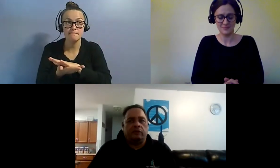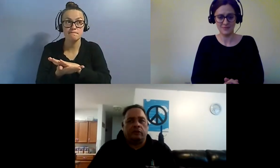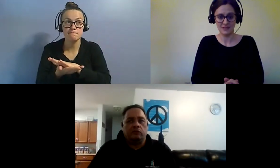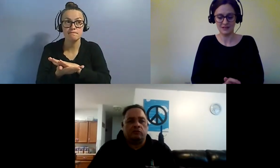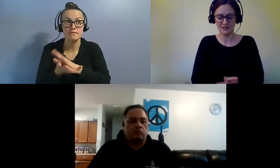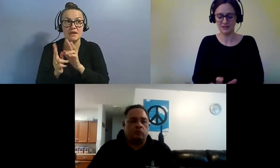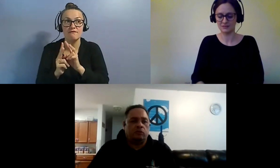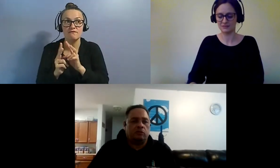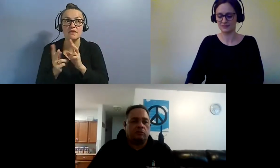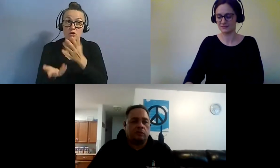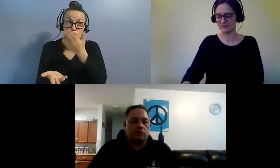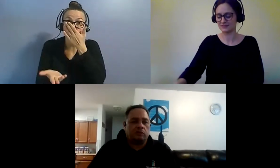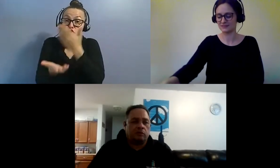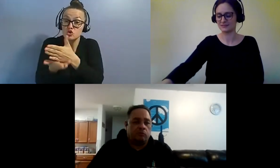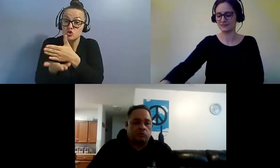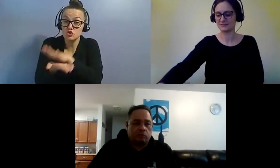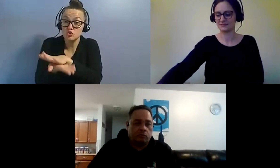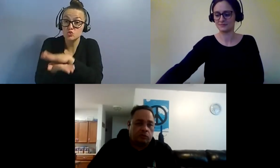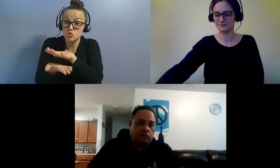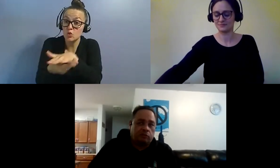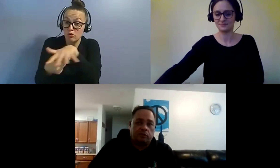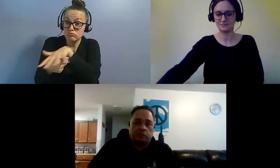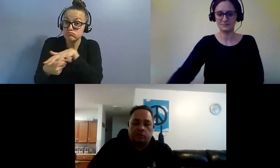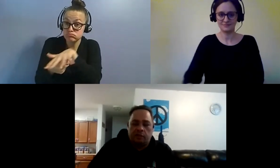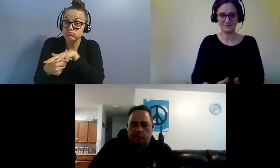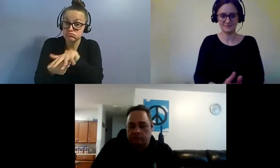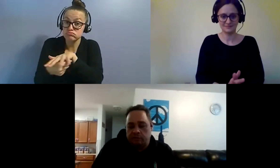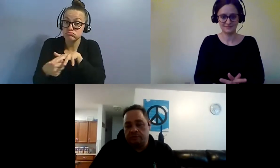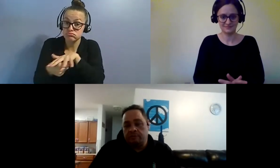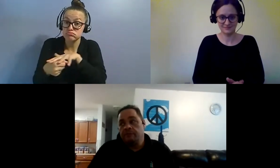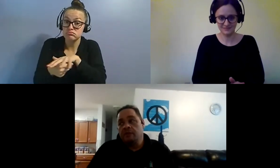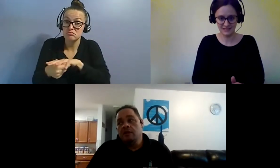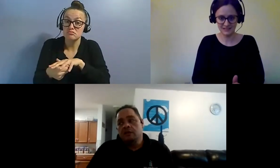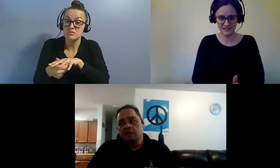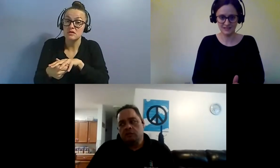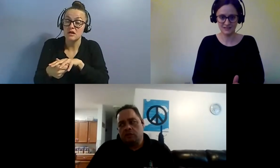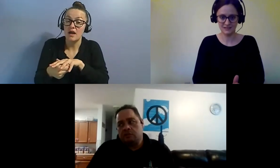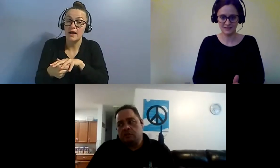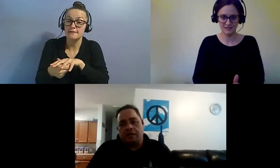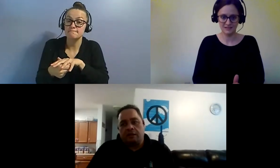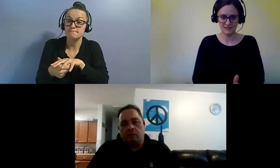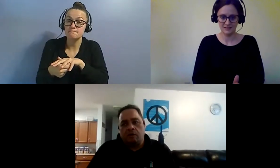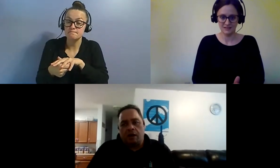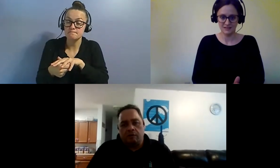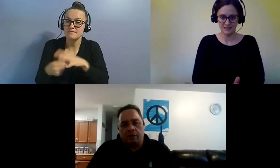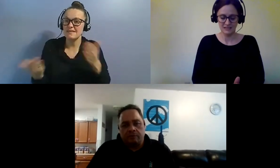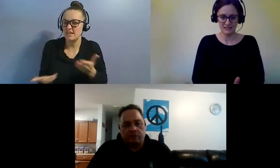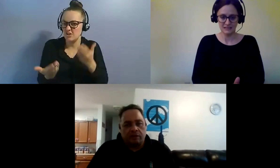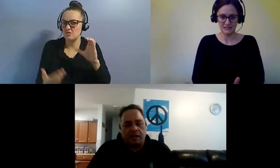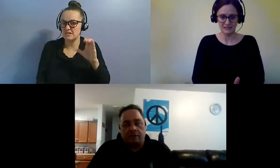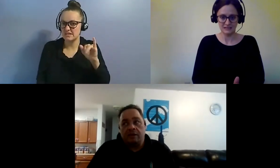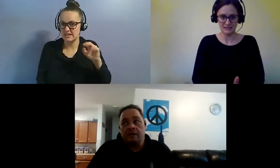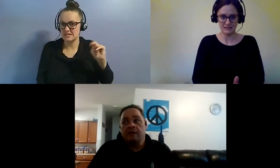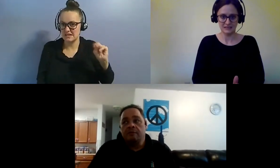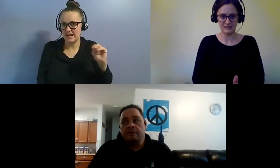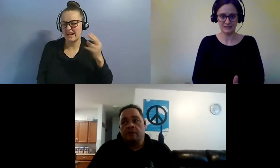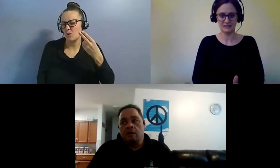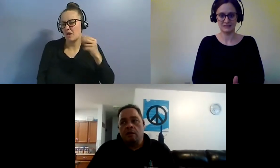very, very good school district, Sycamore School District here in Cincinnati, Ohio, Hamilton